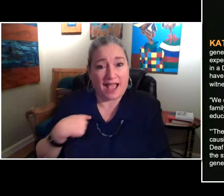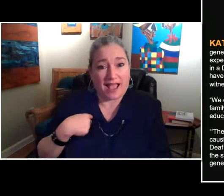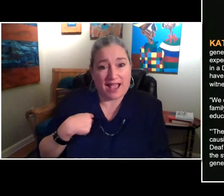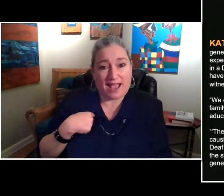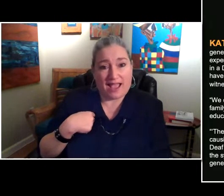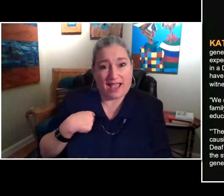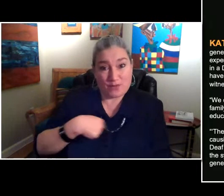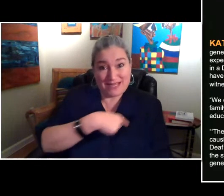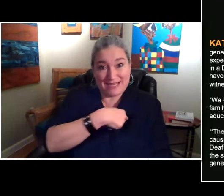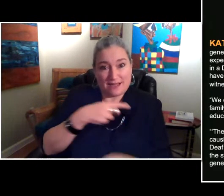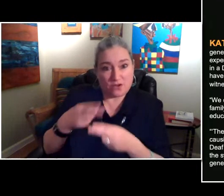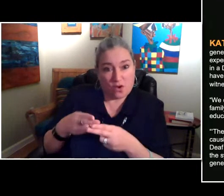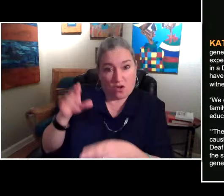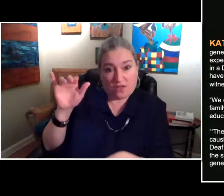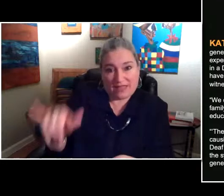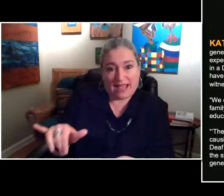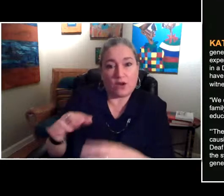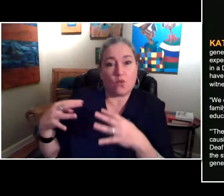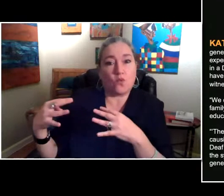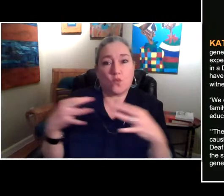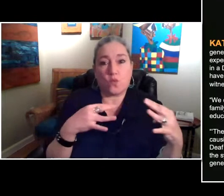It's heavy.